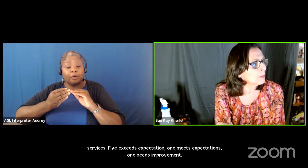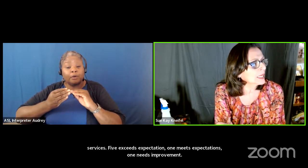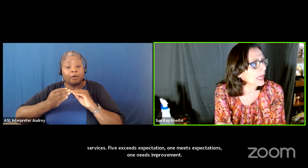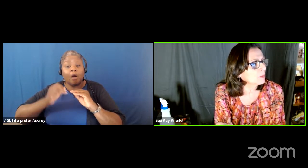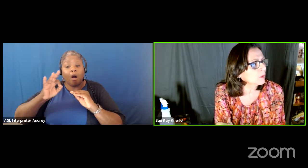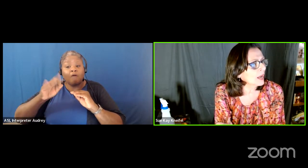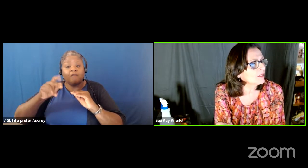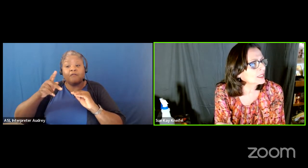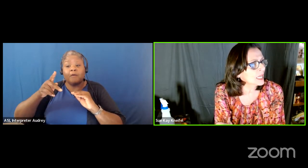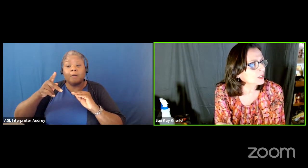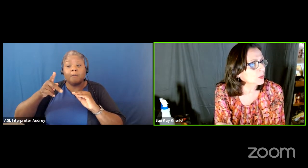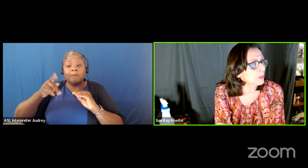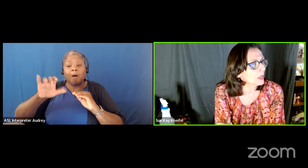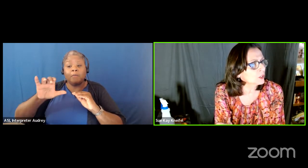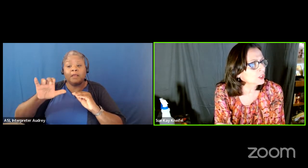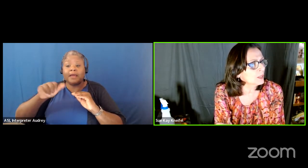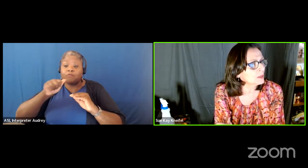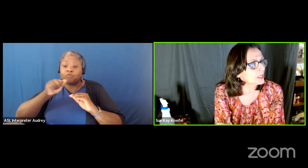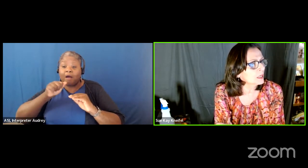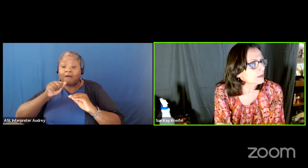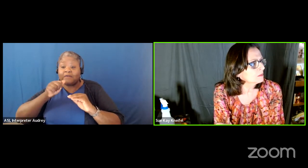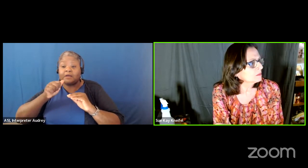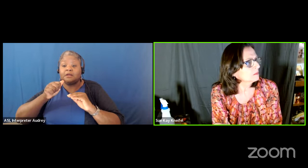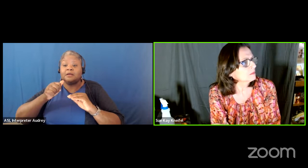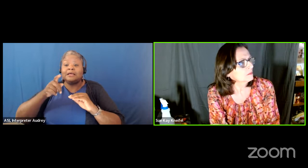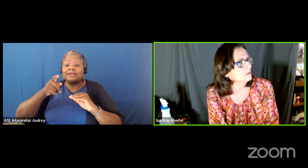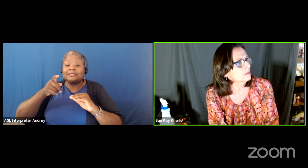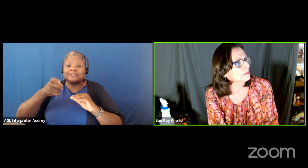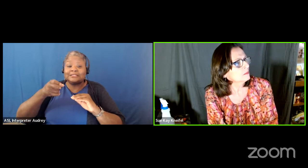of public and private sector partnerships.